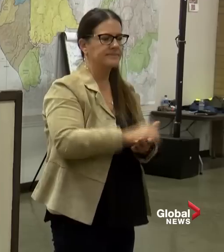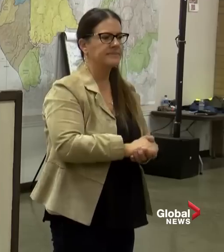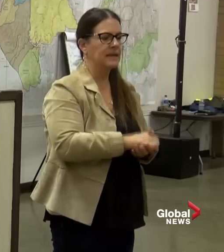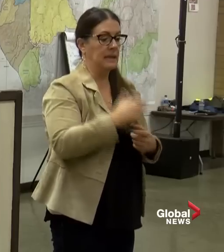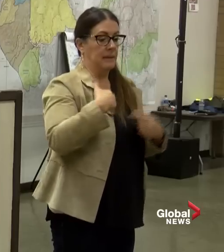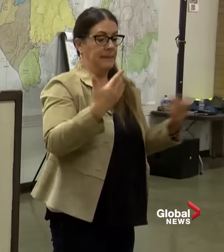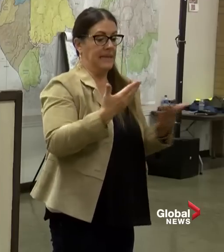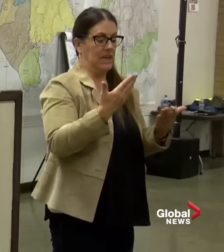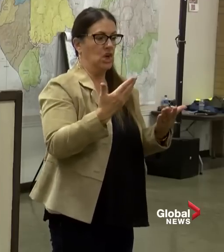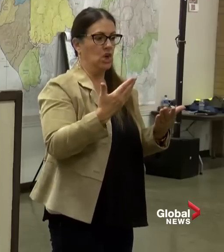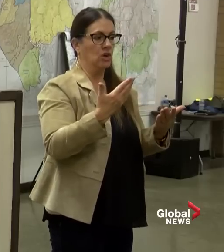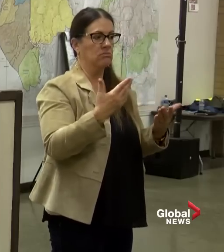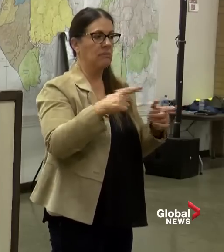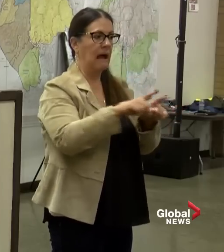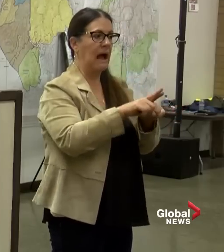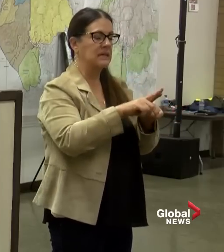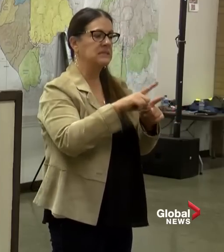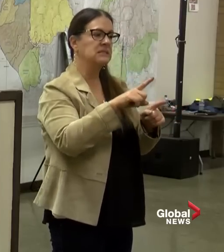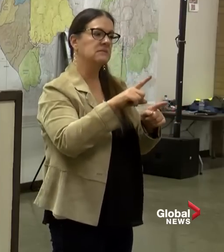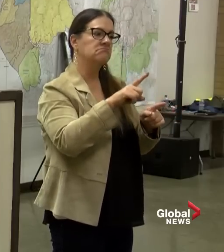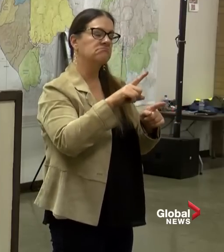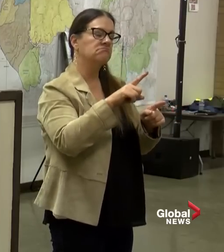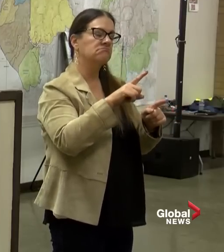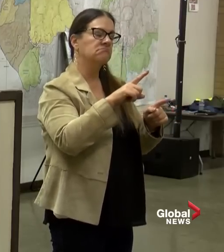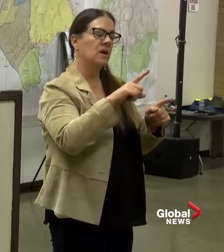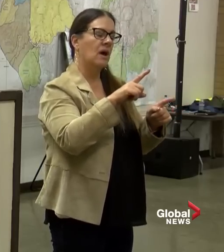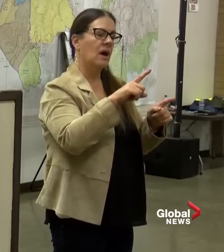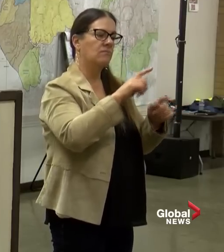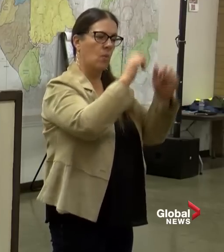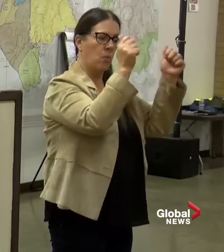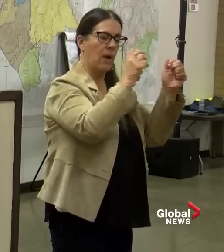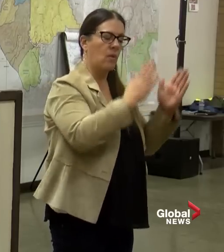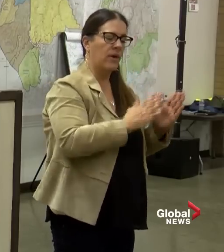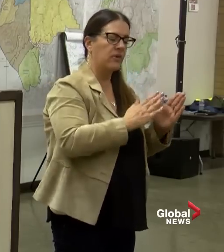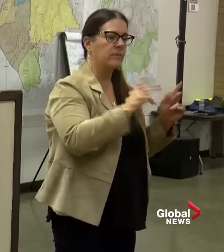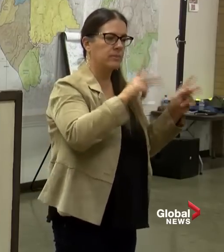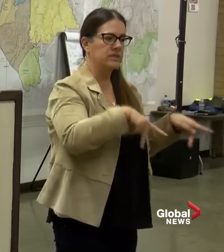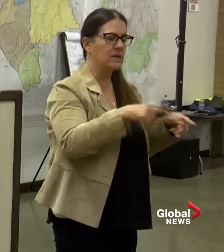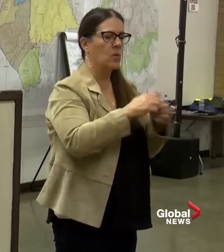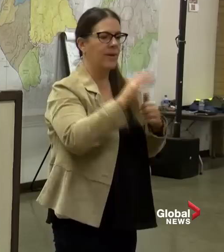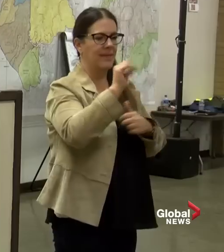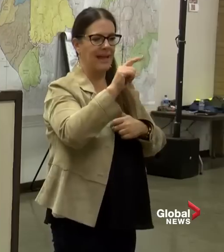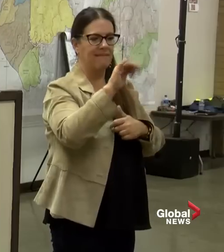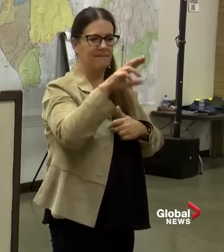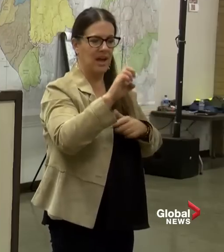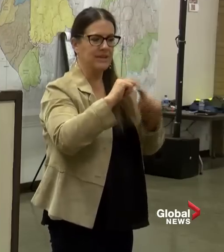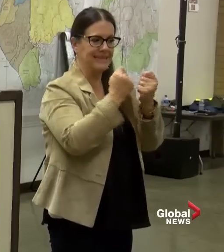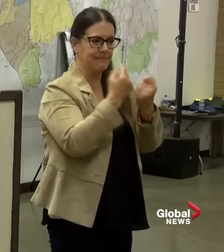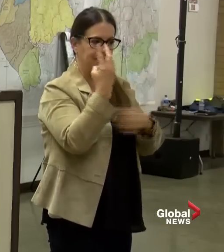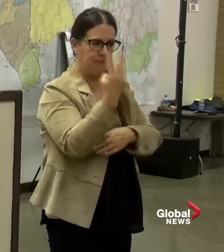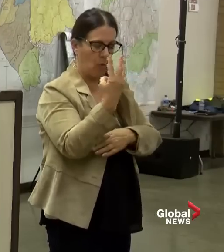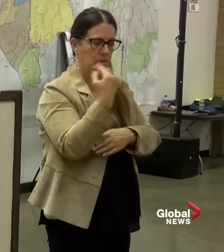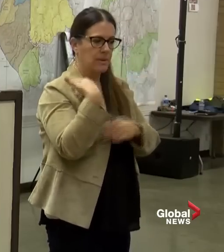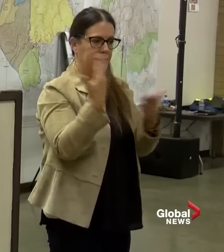here serving as an incident meteorologist with CAL FIRE Incident Management Team 4.